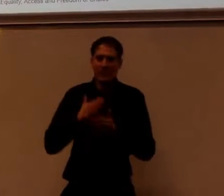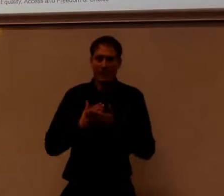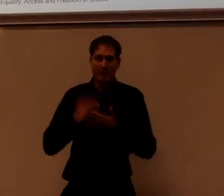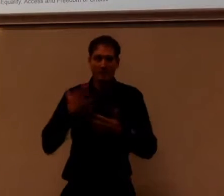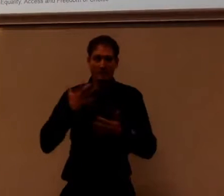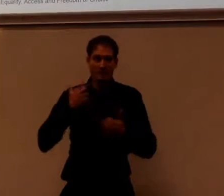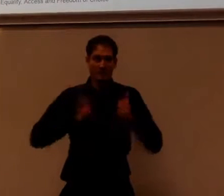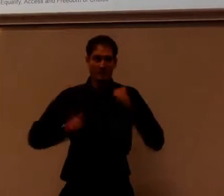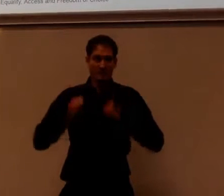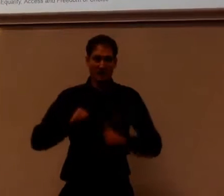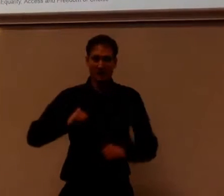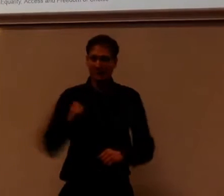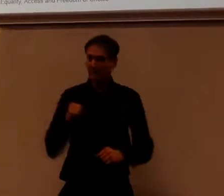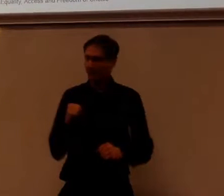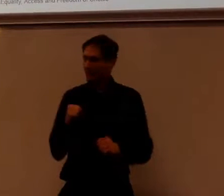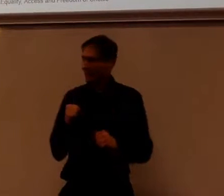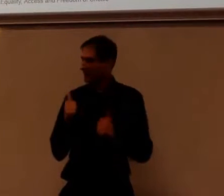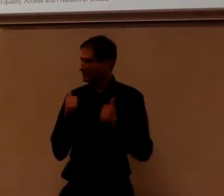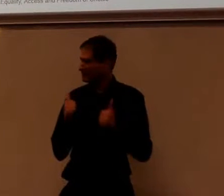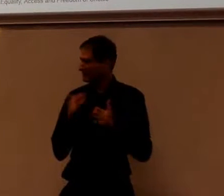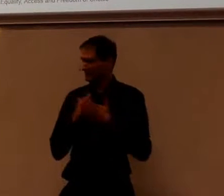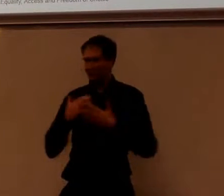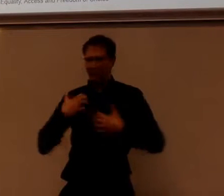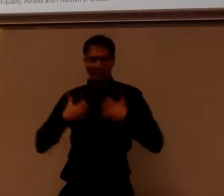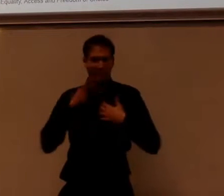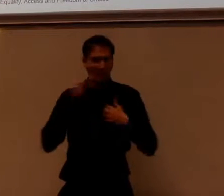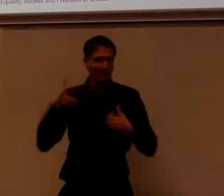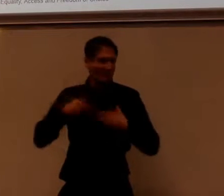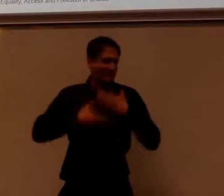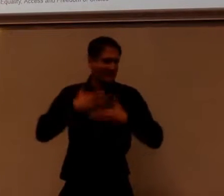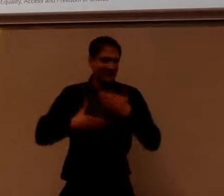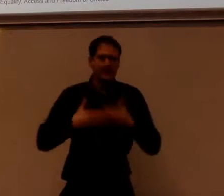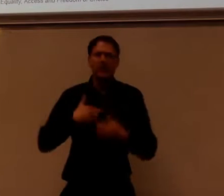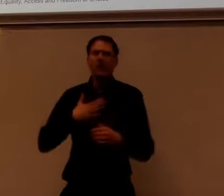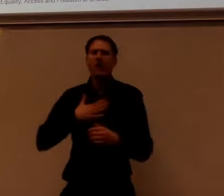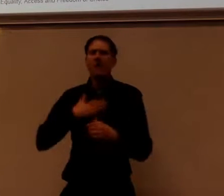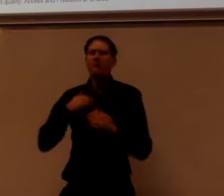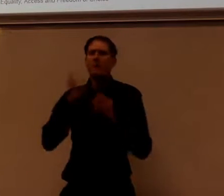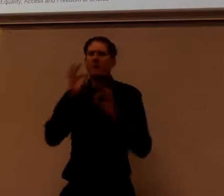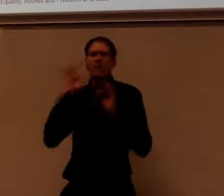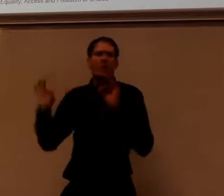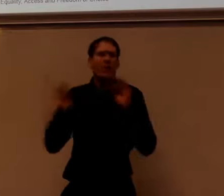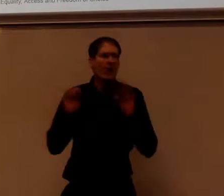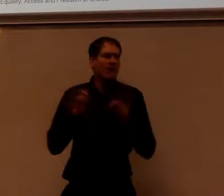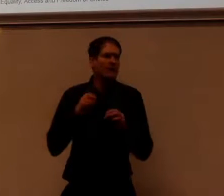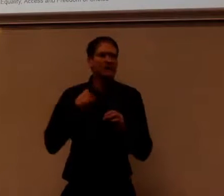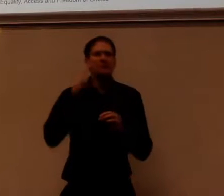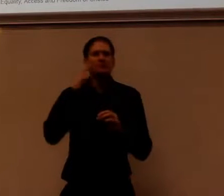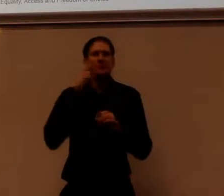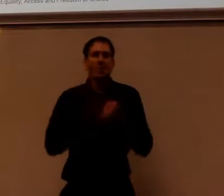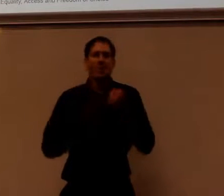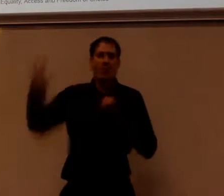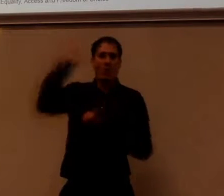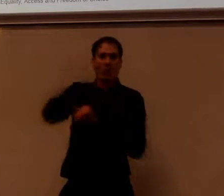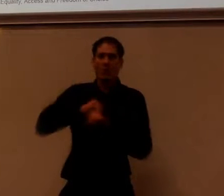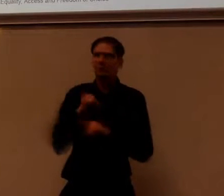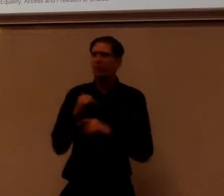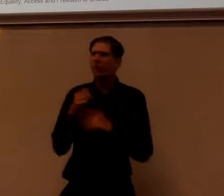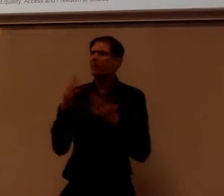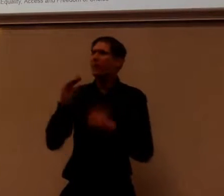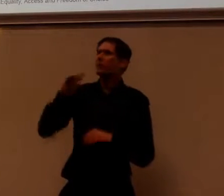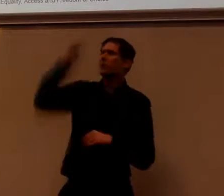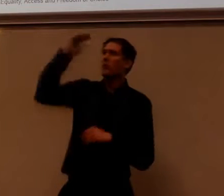Just to go back to the planning stage, I can say I'm really proud to be Scottish and to have this act passed in